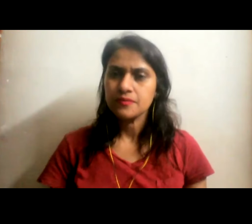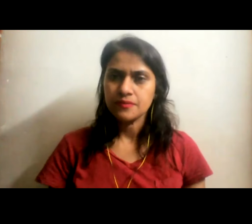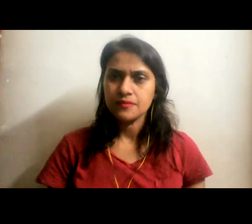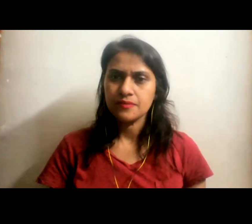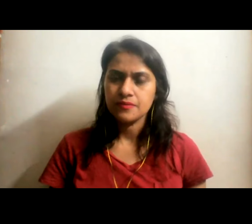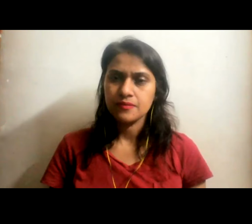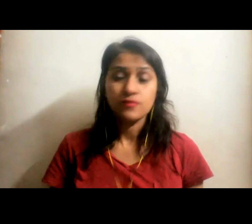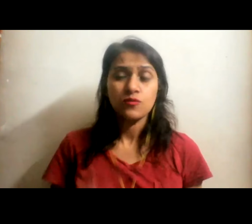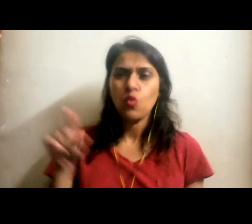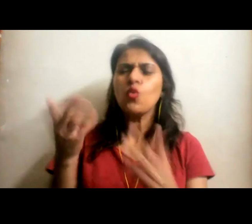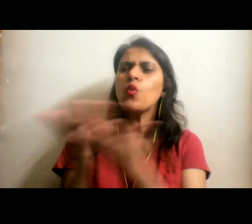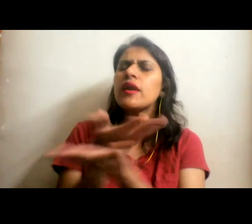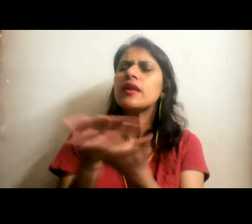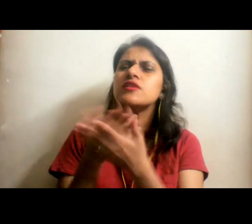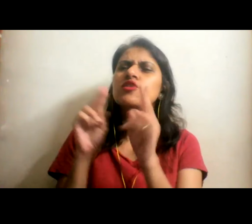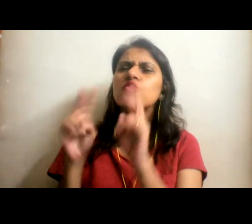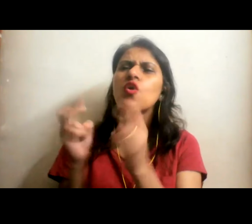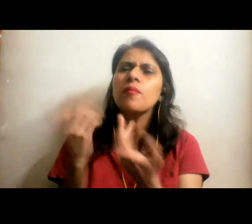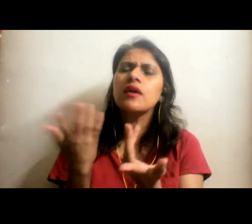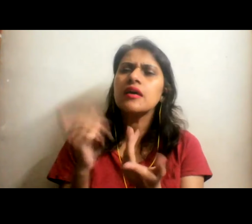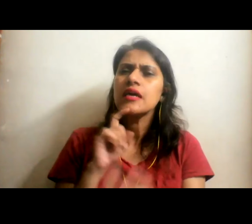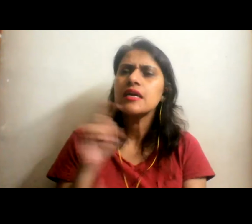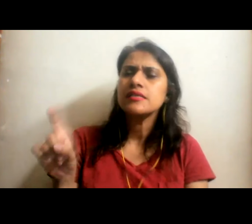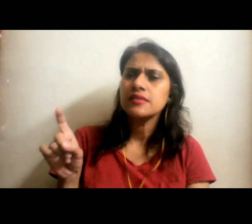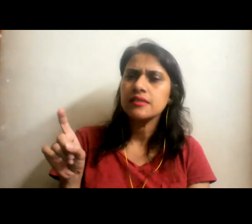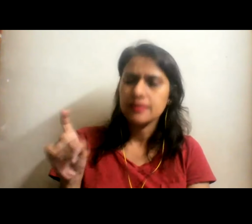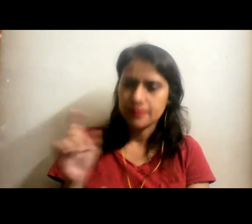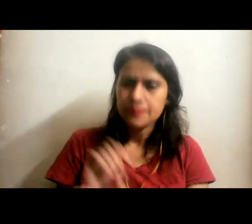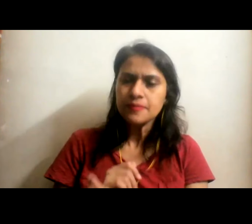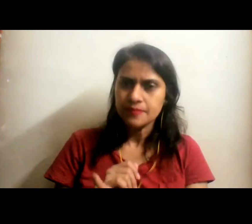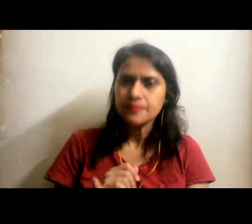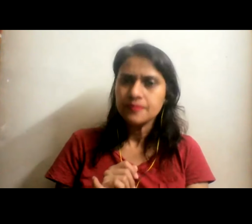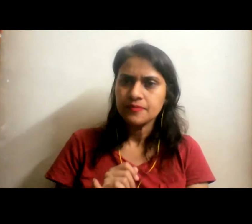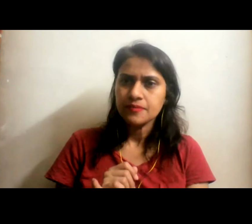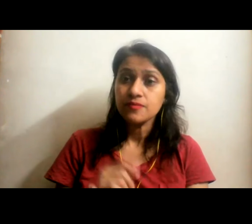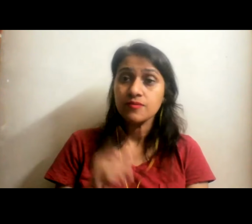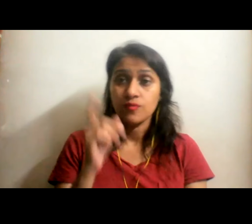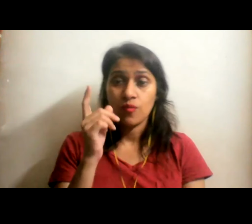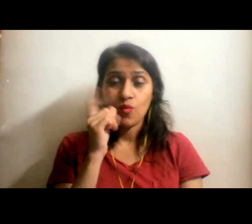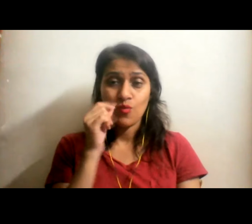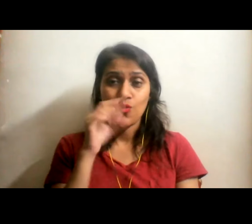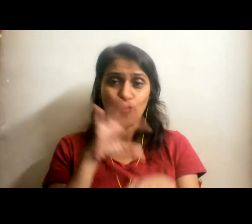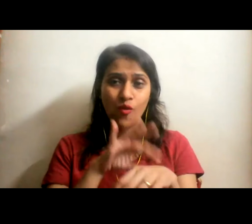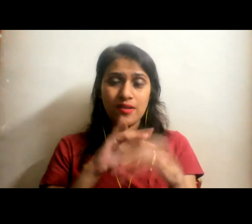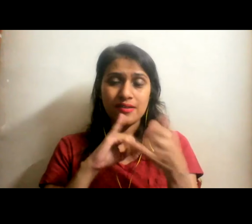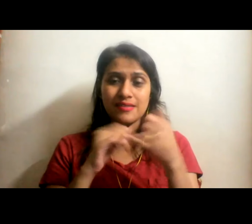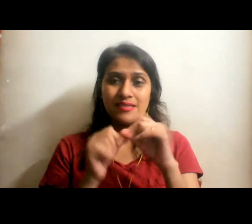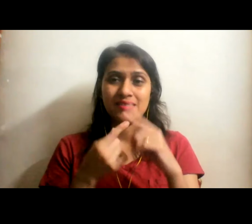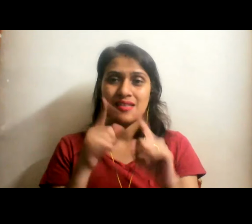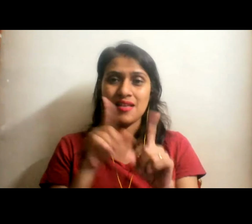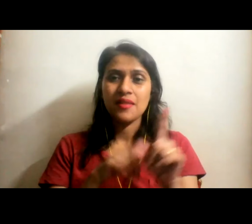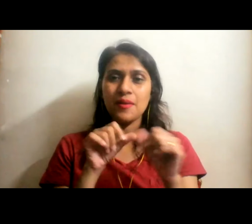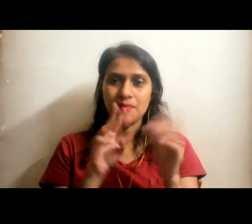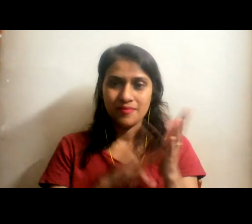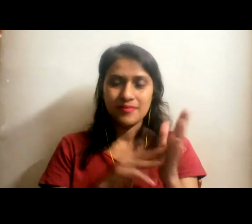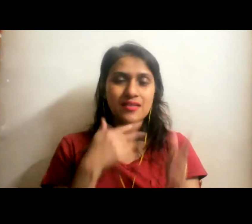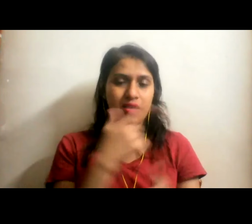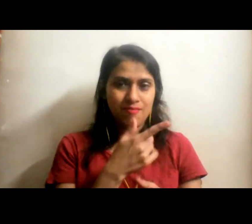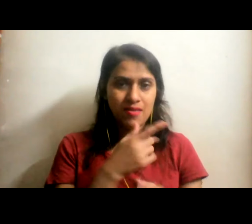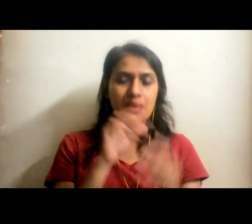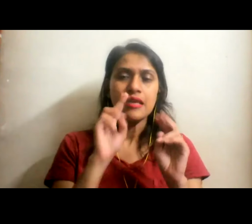guys discussed, and then I can give an example, ma'am. For example, whenever a new shoe comes into a market, it is explained on